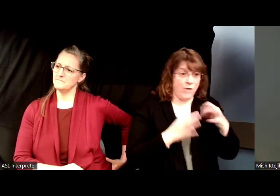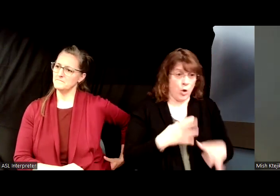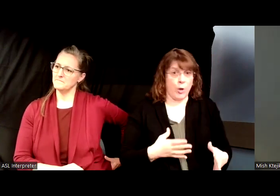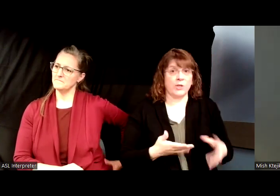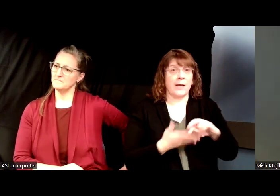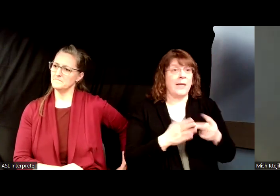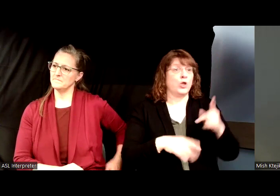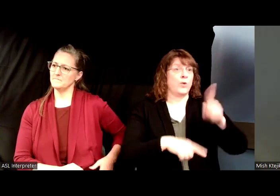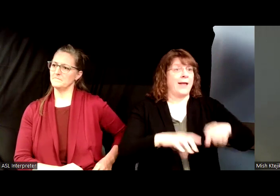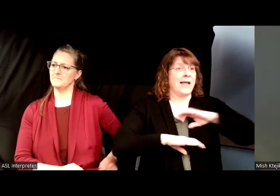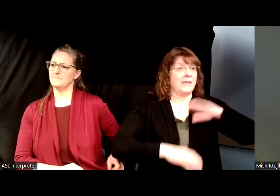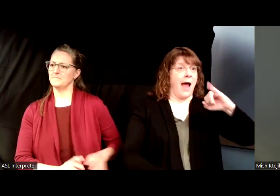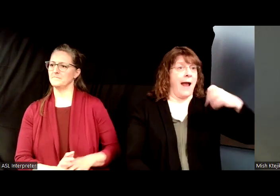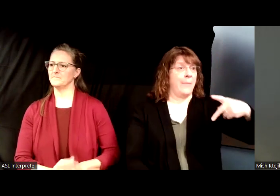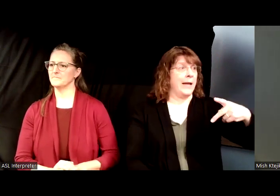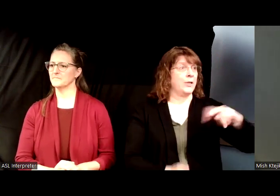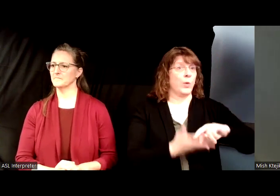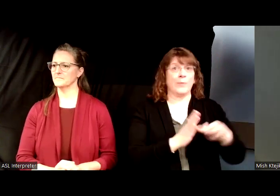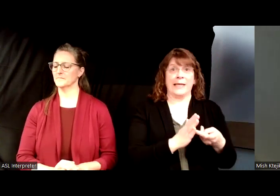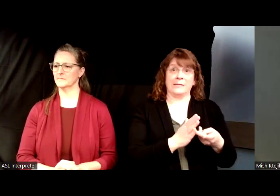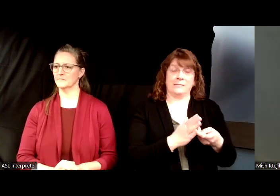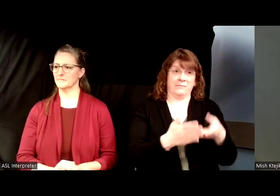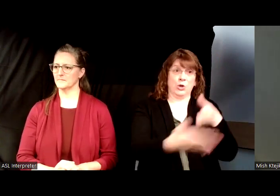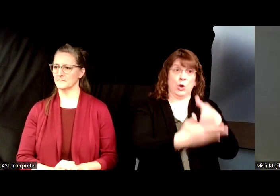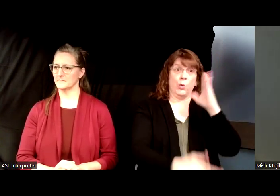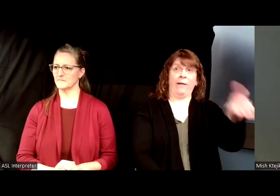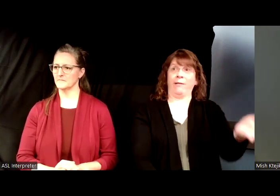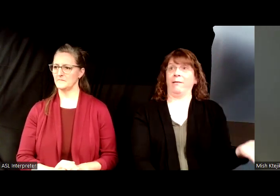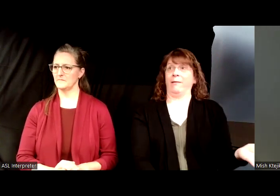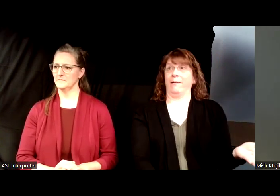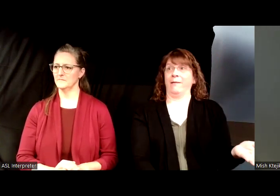kind of give them a heads up. If you want your interpreters,